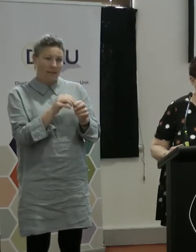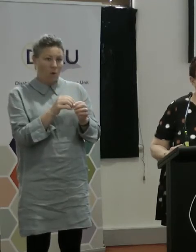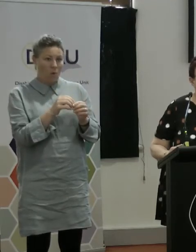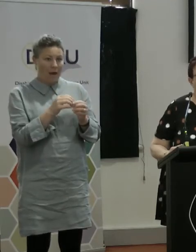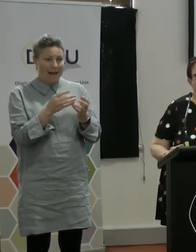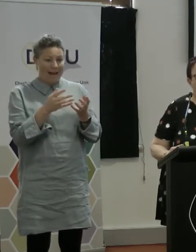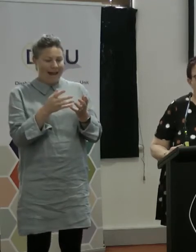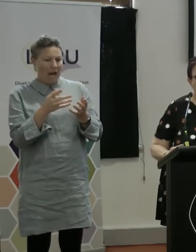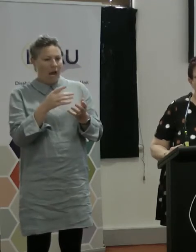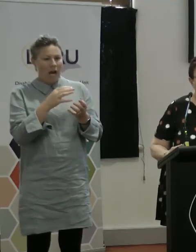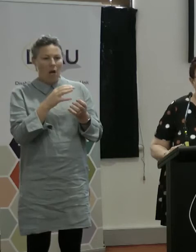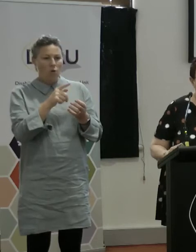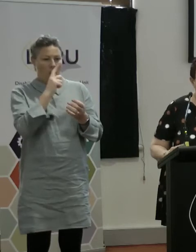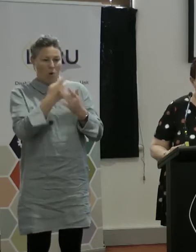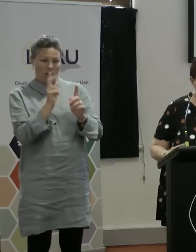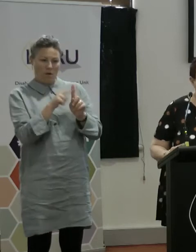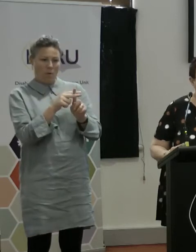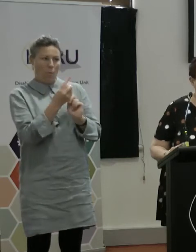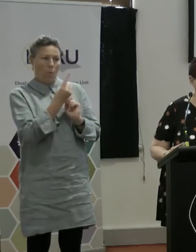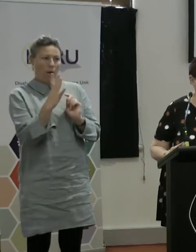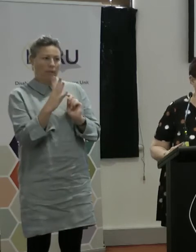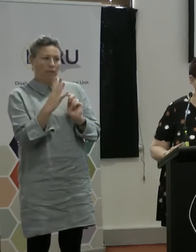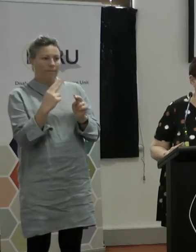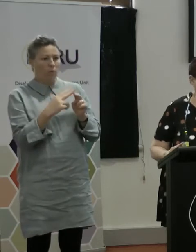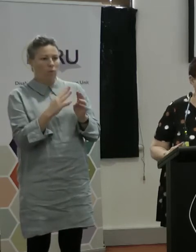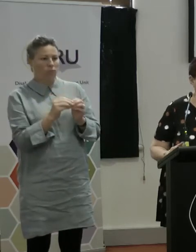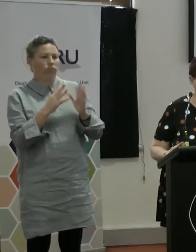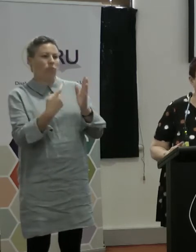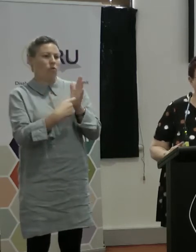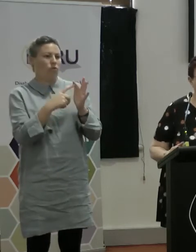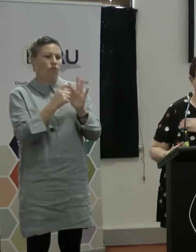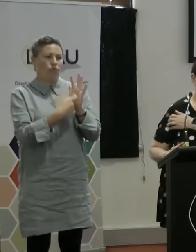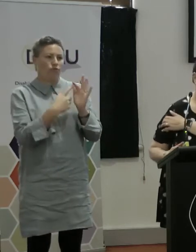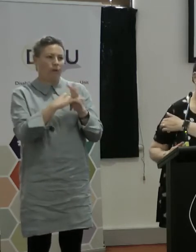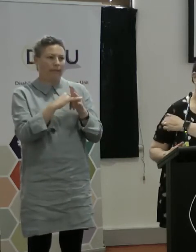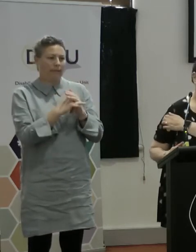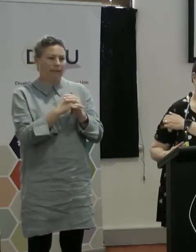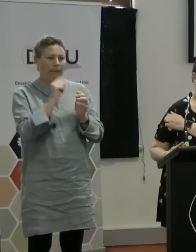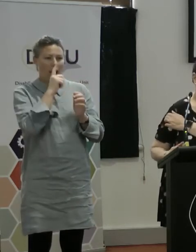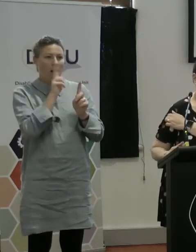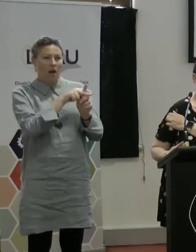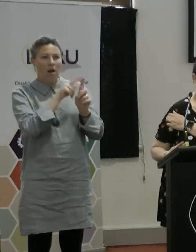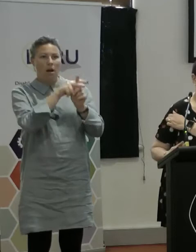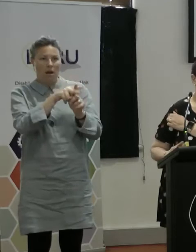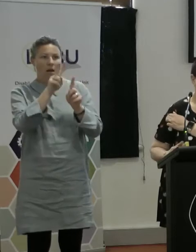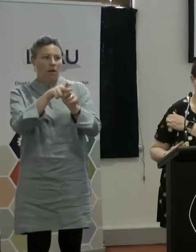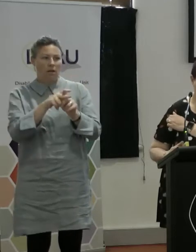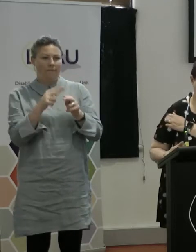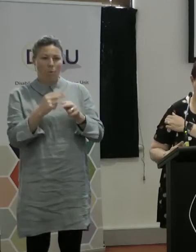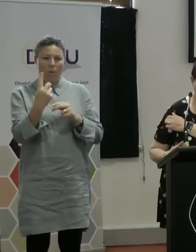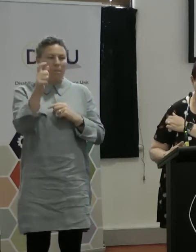vital because it has an impact on any other decisions that would be